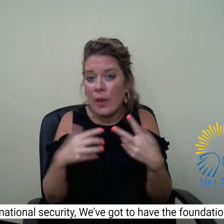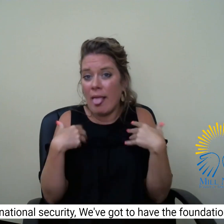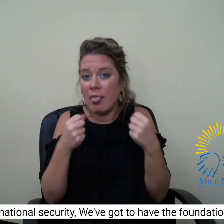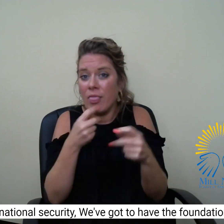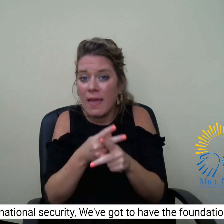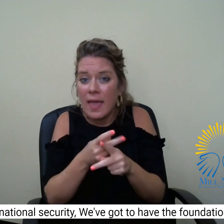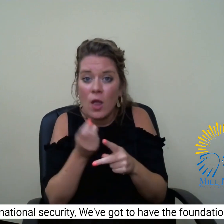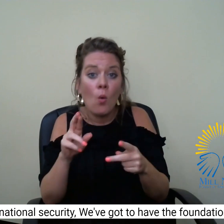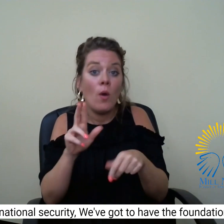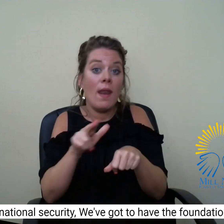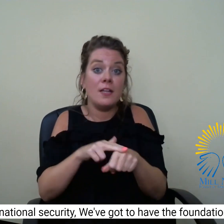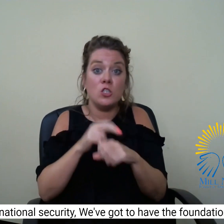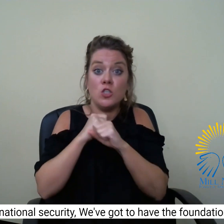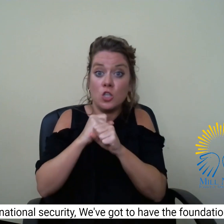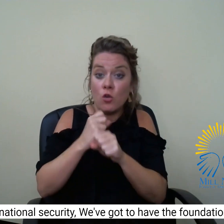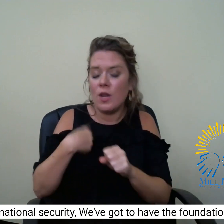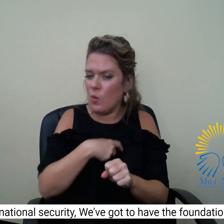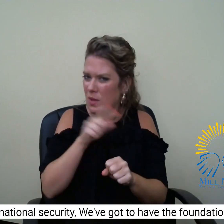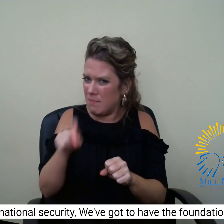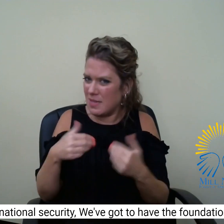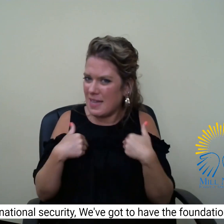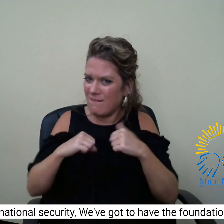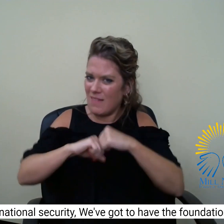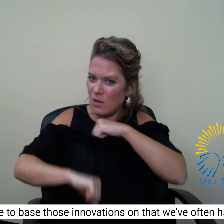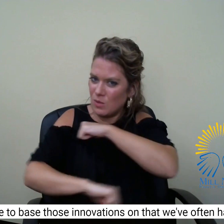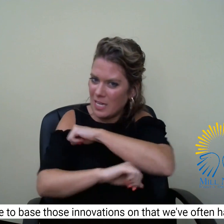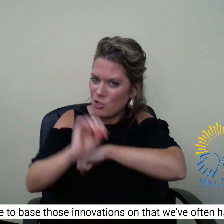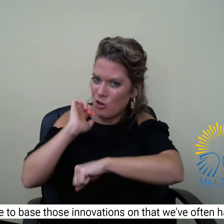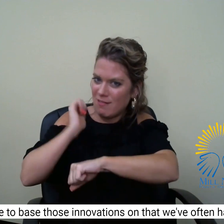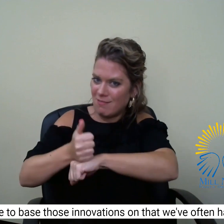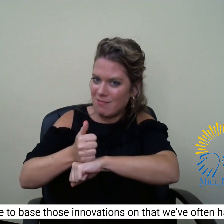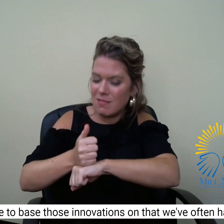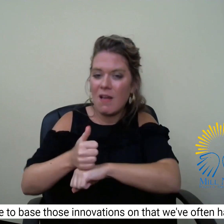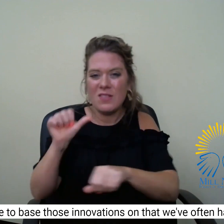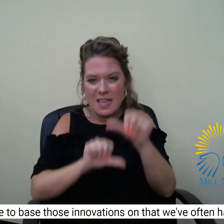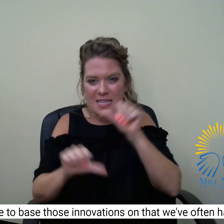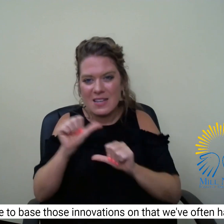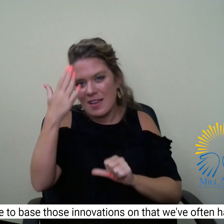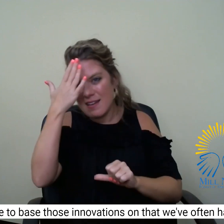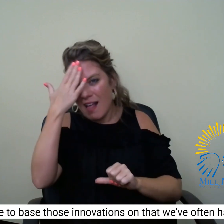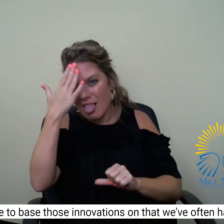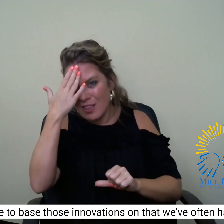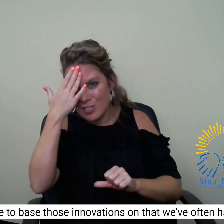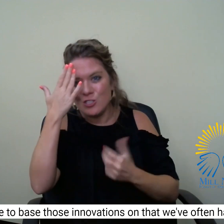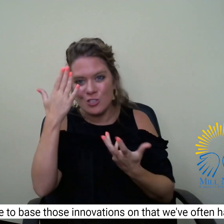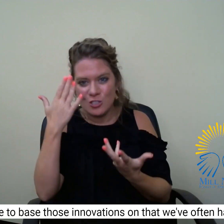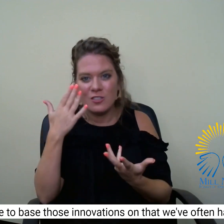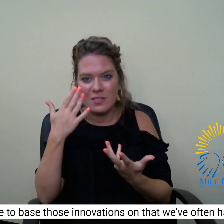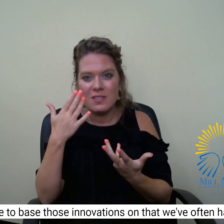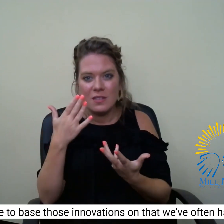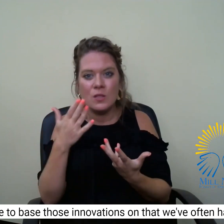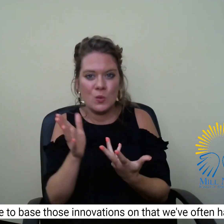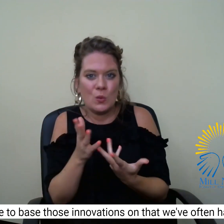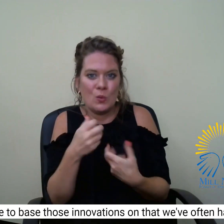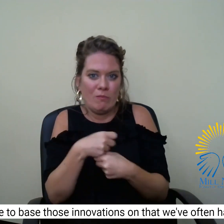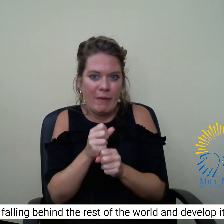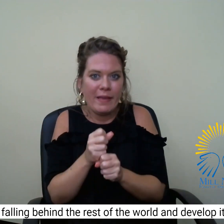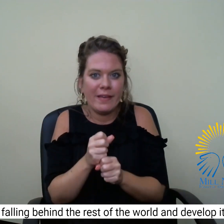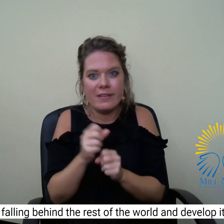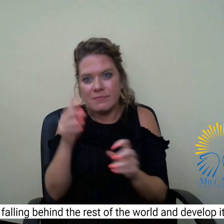national security, we've got to have the foundation of scientific knowledge to base those innovations on that we've often had in the past, but we're